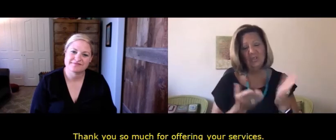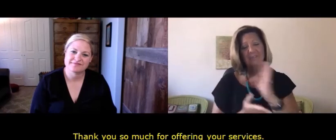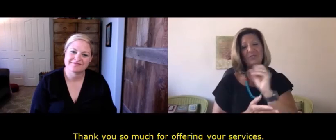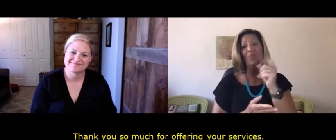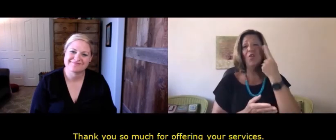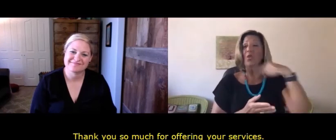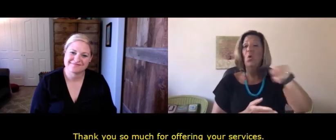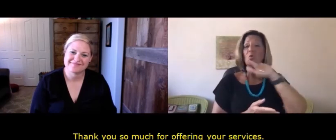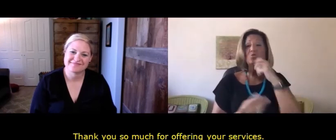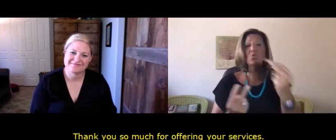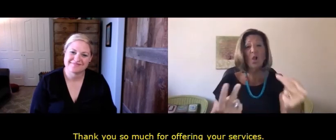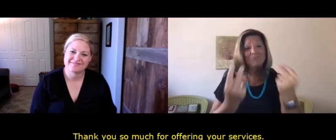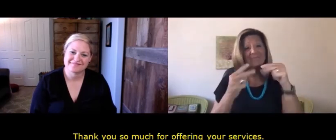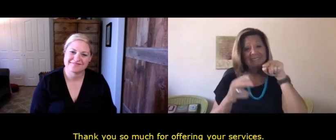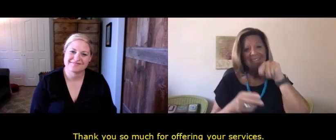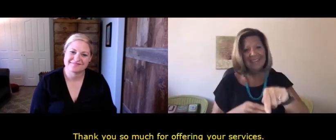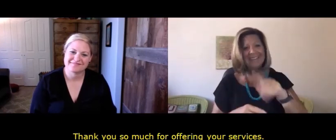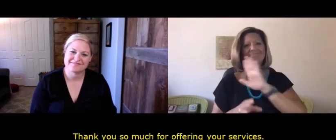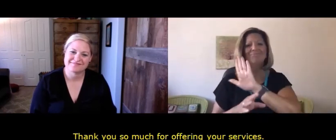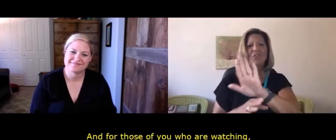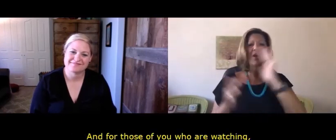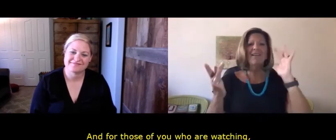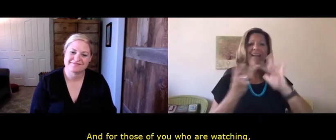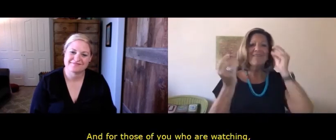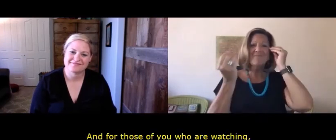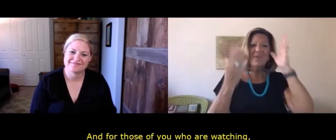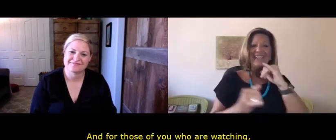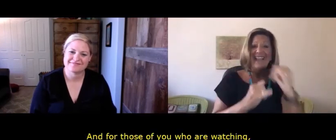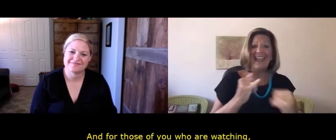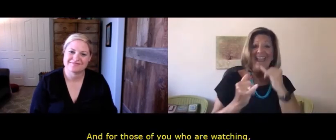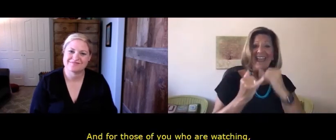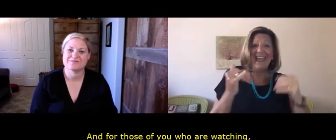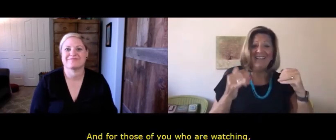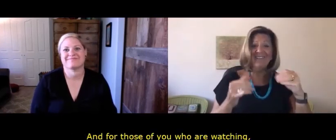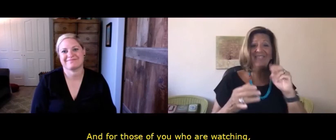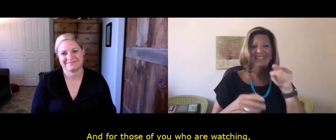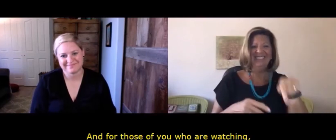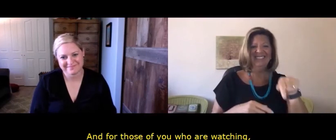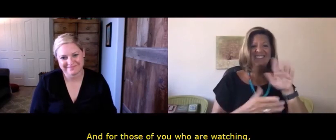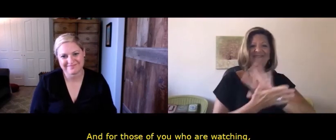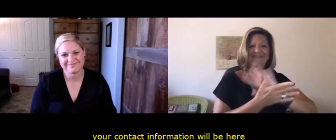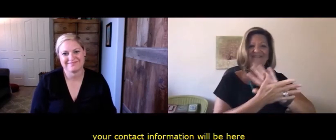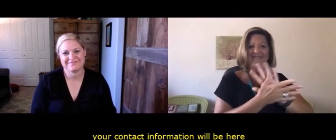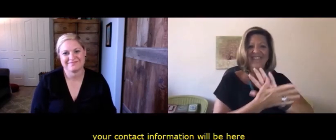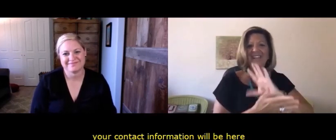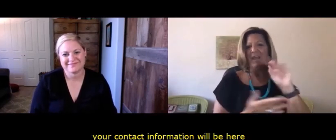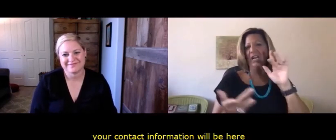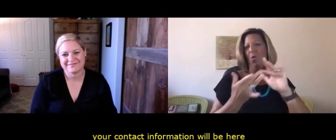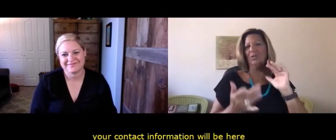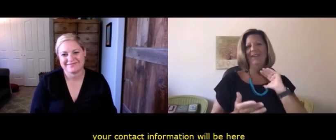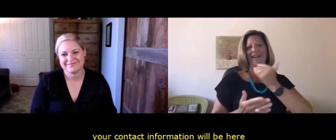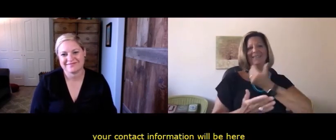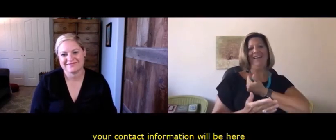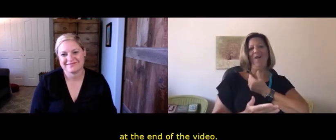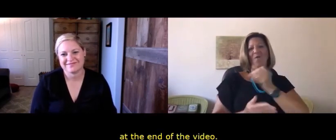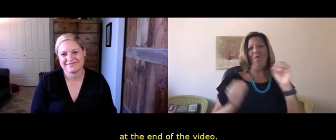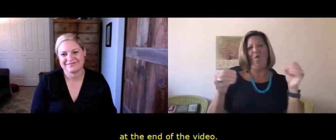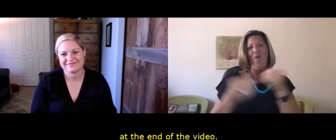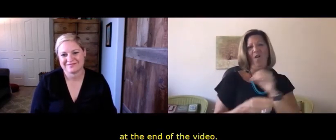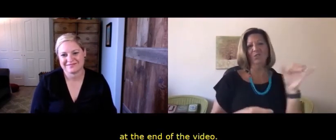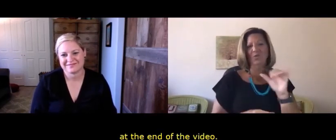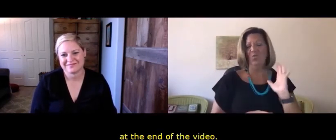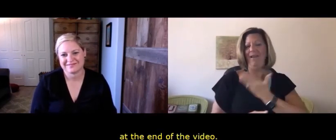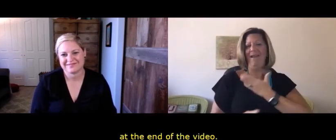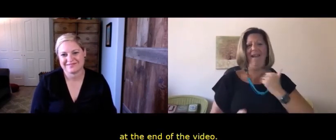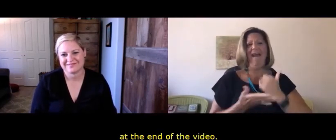have. Thank you so much for offering your services. And for those of you who are watching, your contact information will be here at the